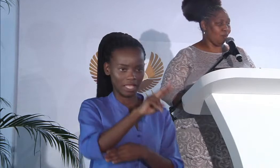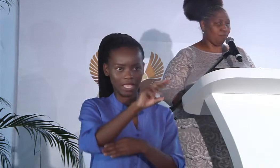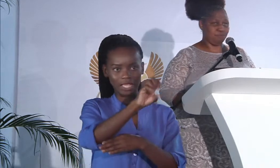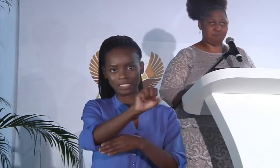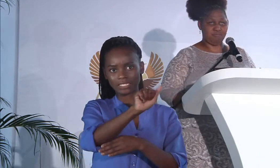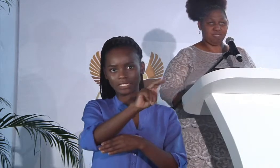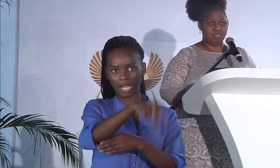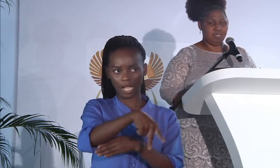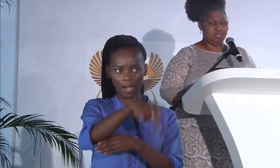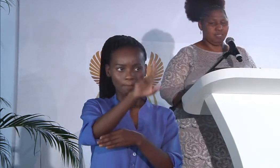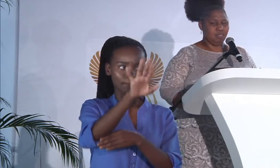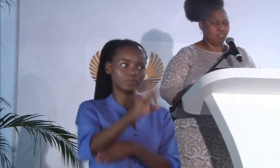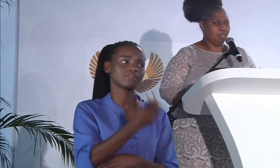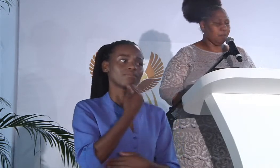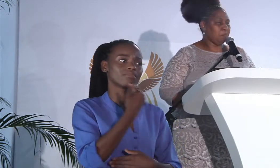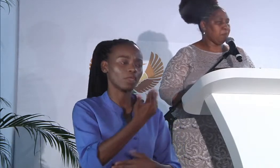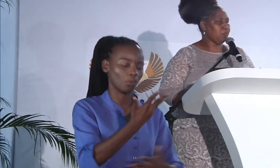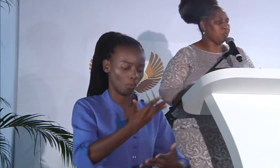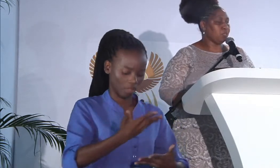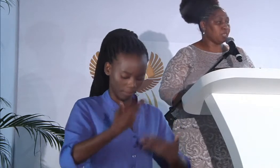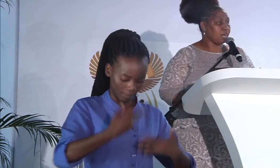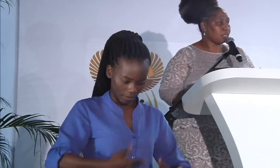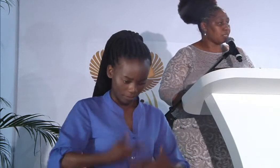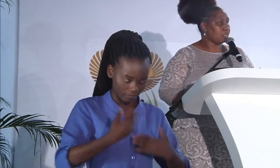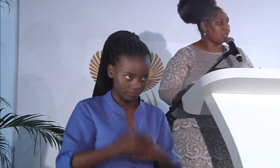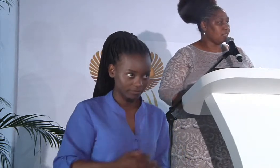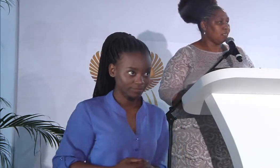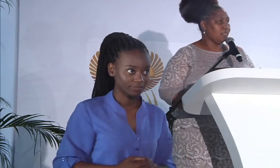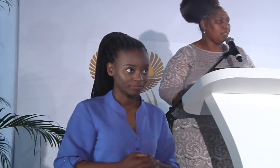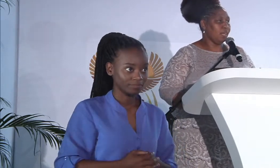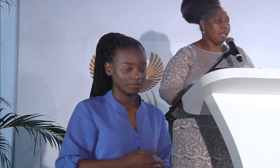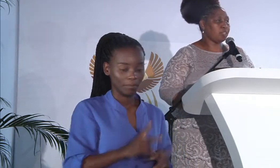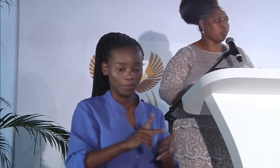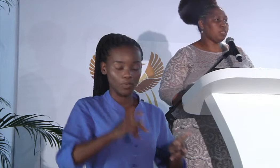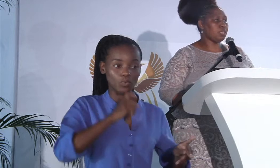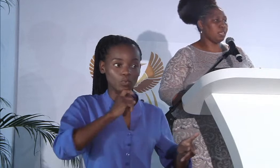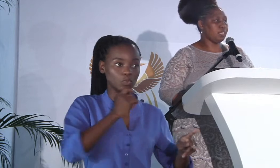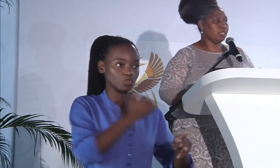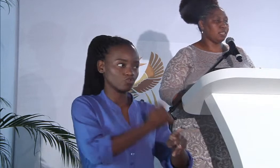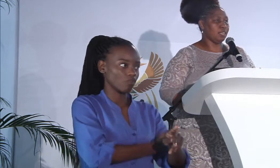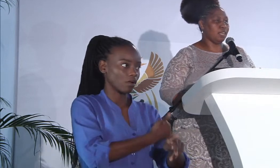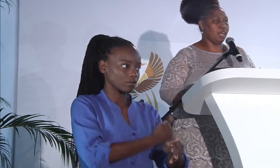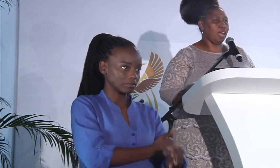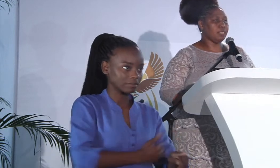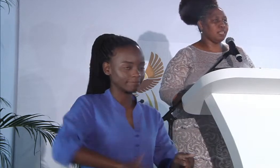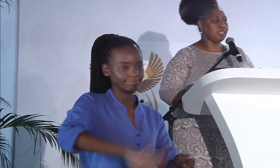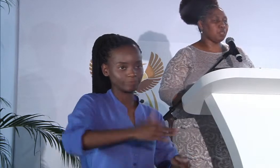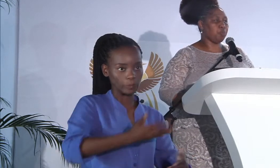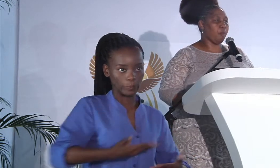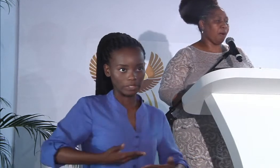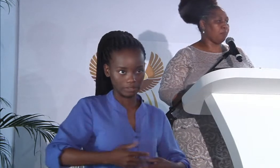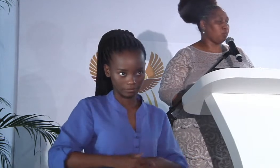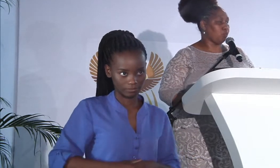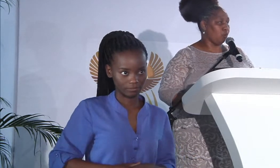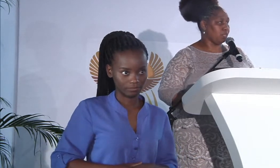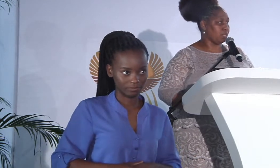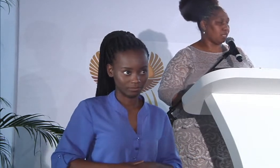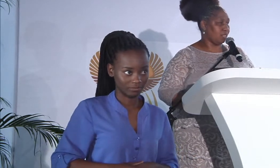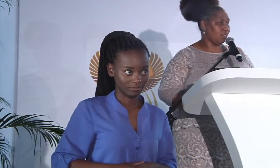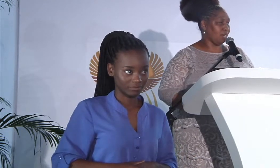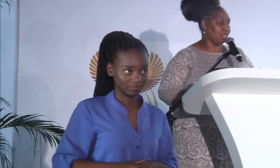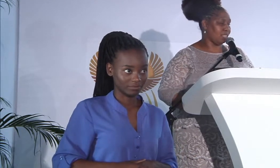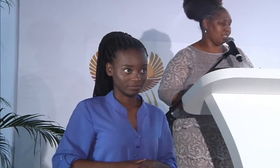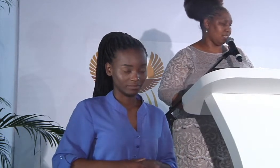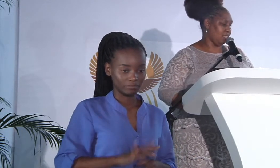of people who use drugs. And like Sean said, I didn't just pop up to launch